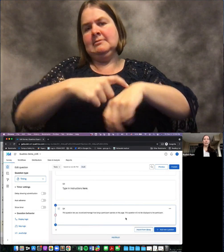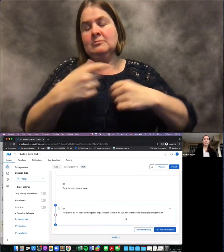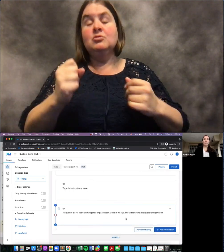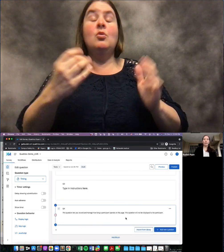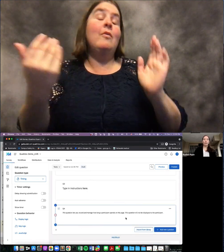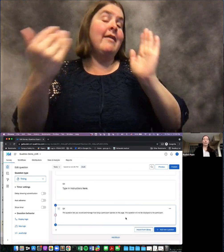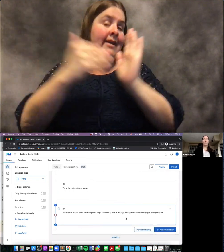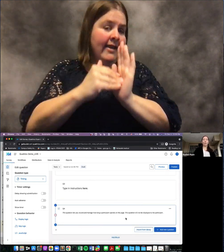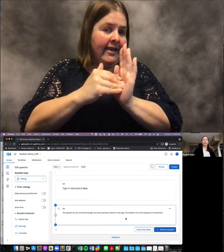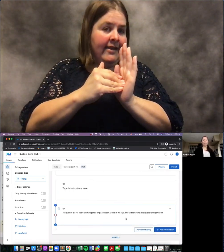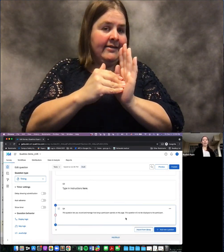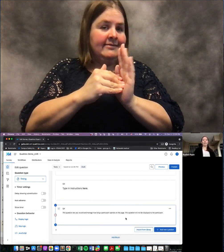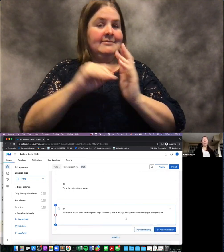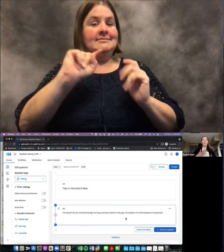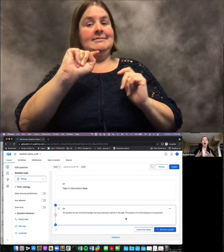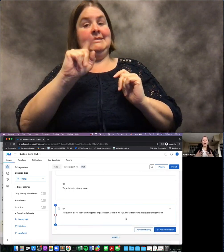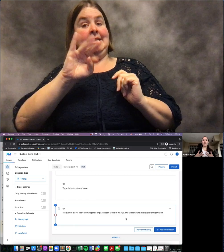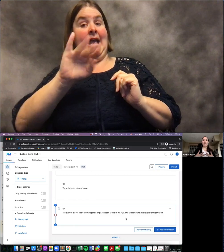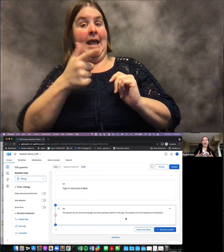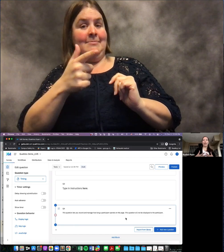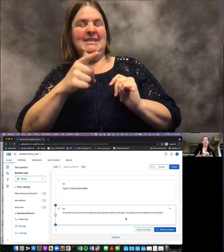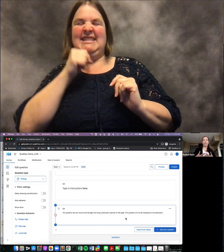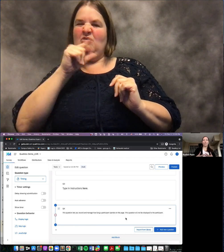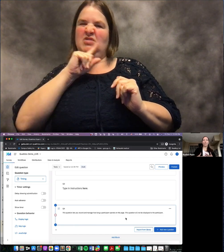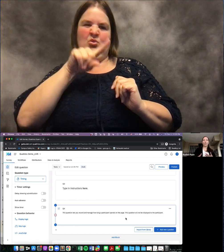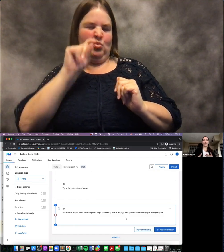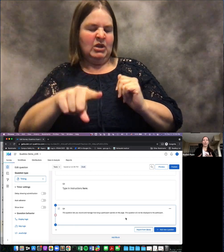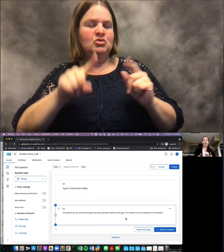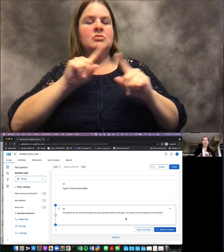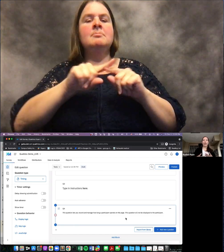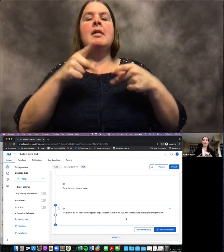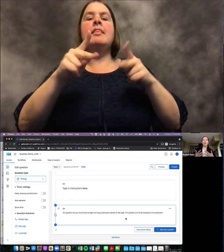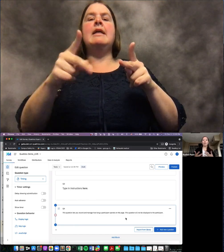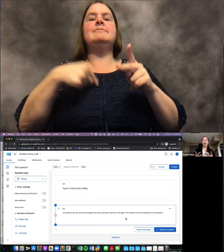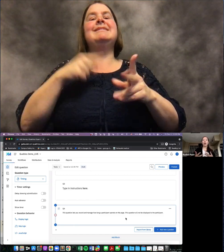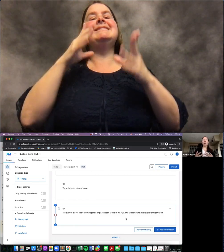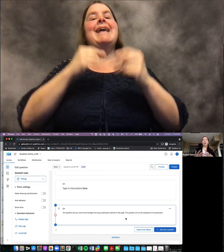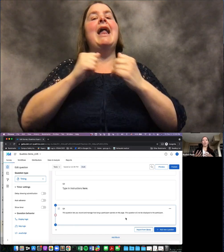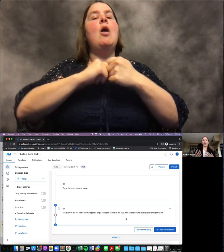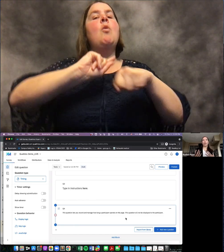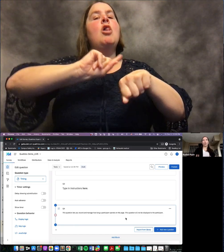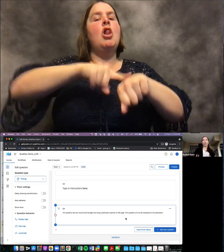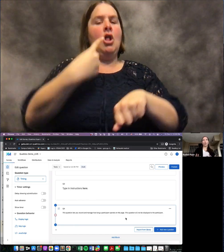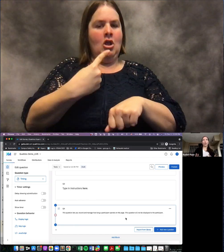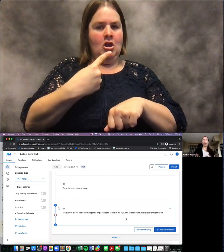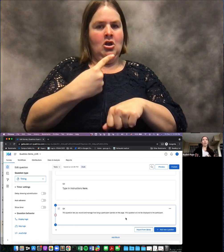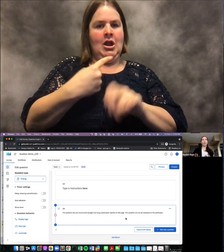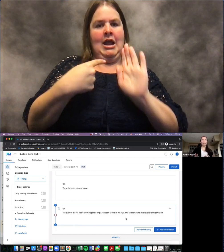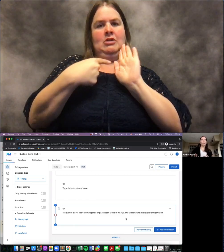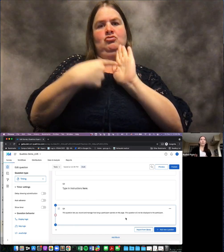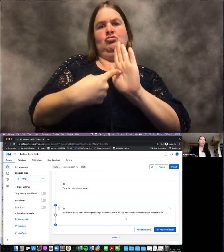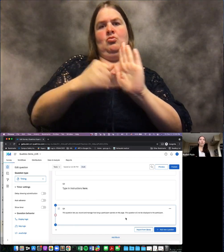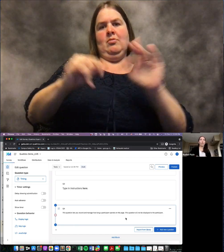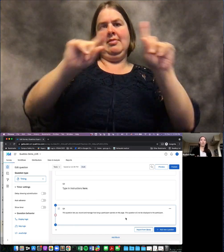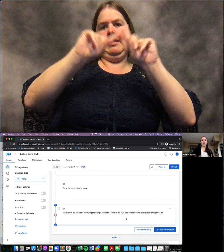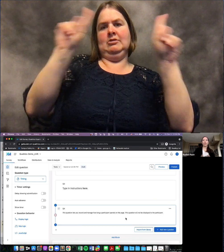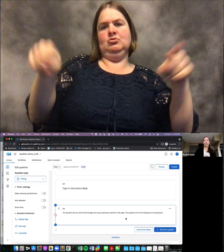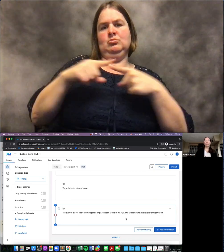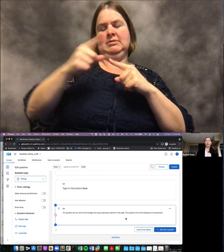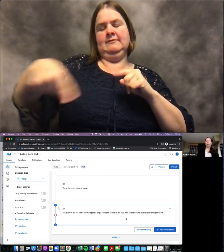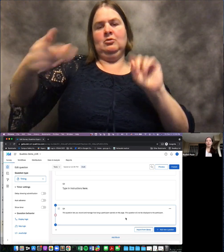again, this question lets me modify how long a particular screen